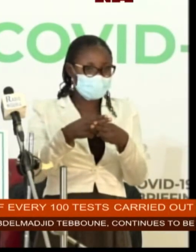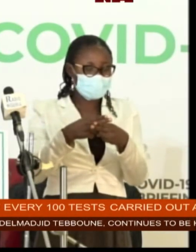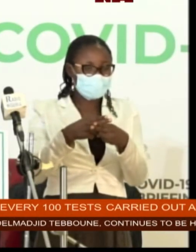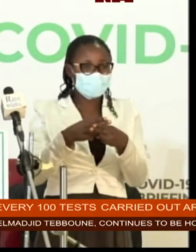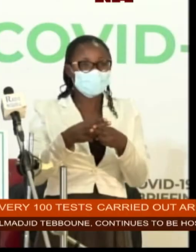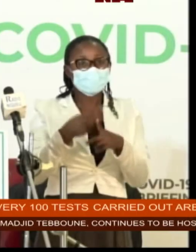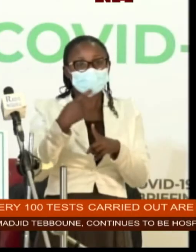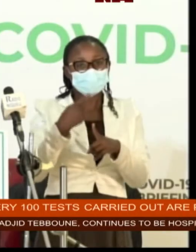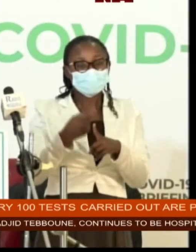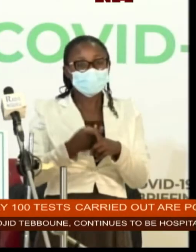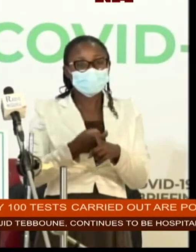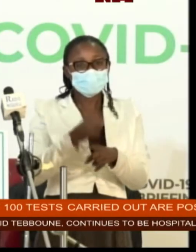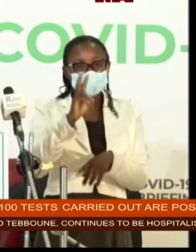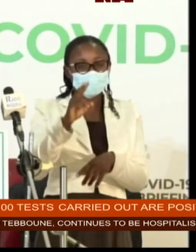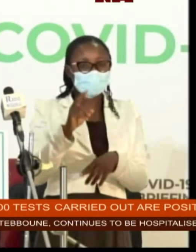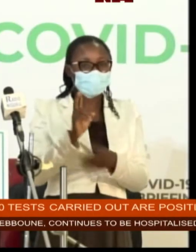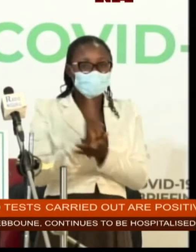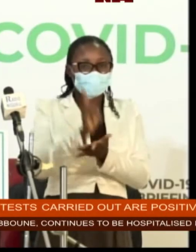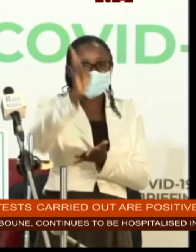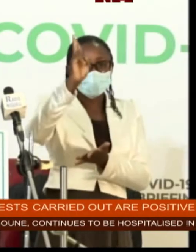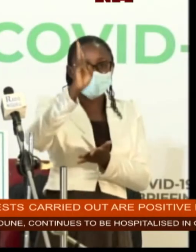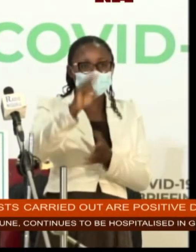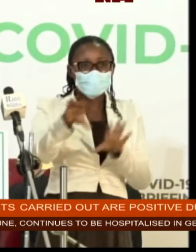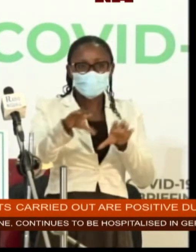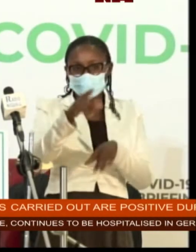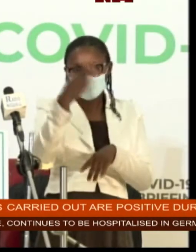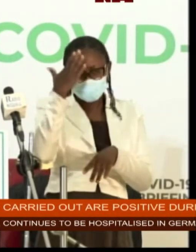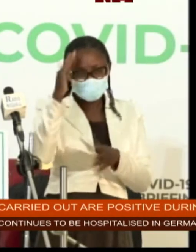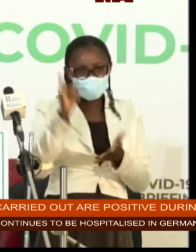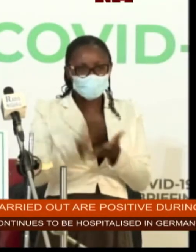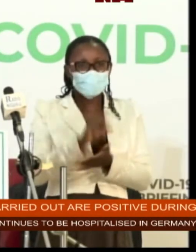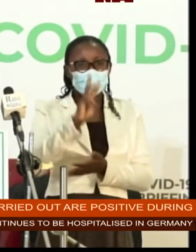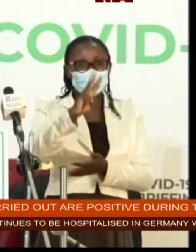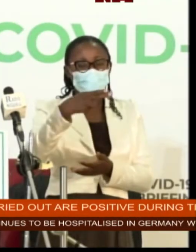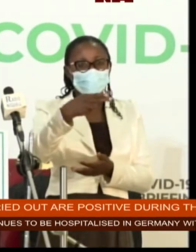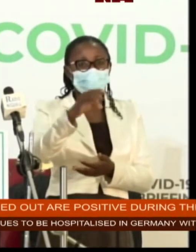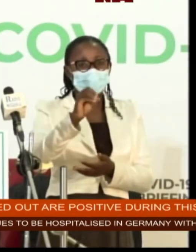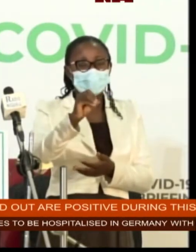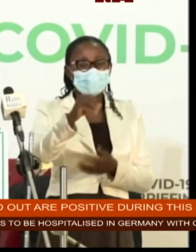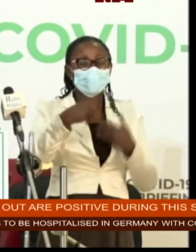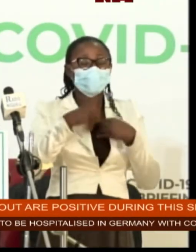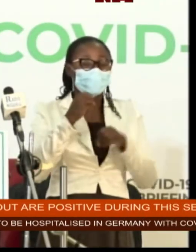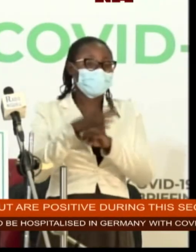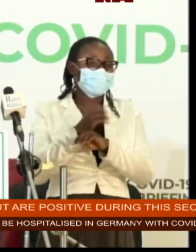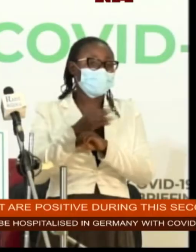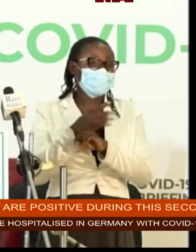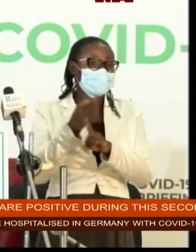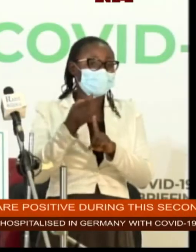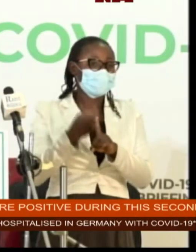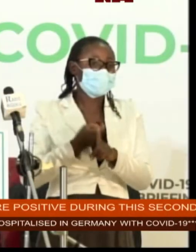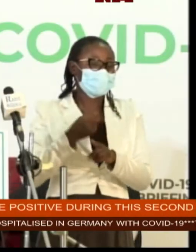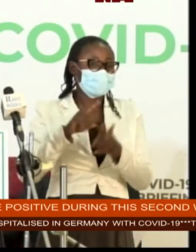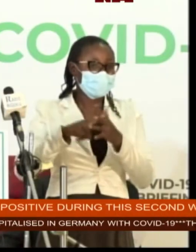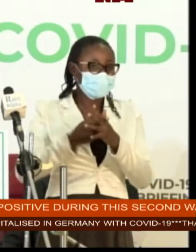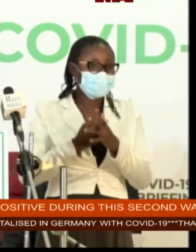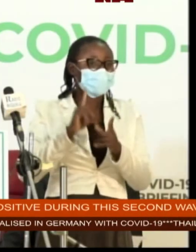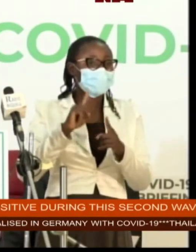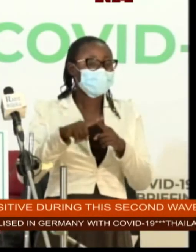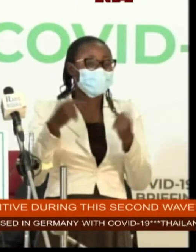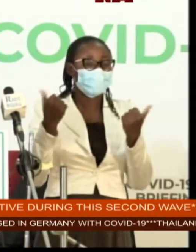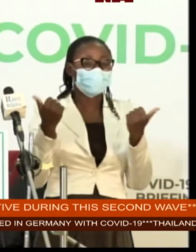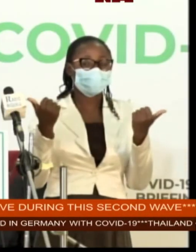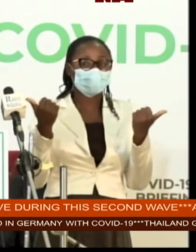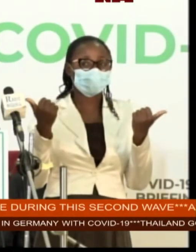that category. But as you know, WHO has advised since the beginning to